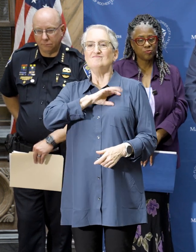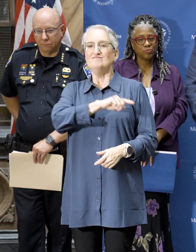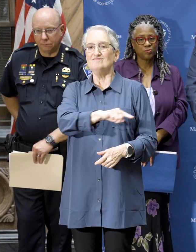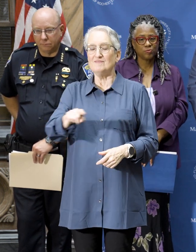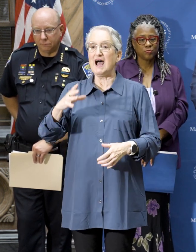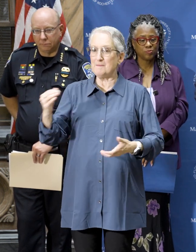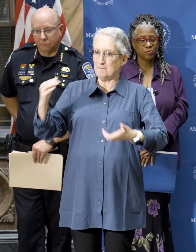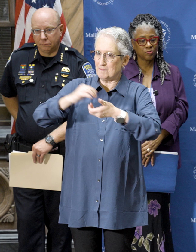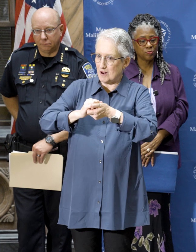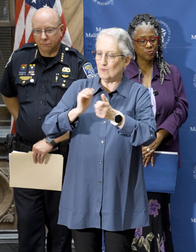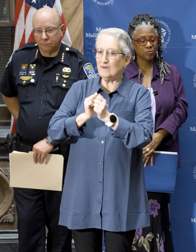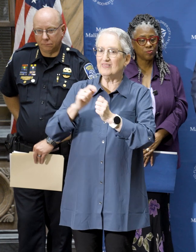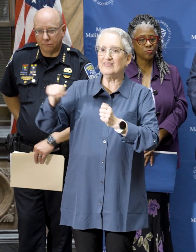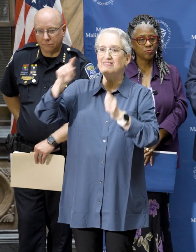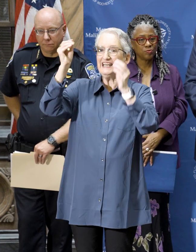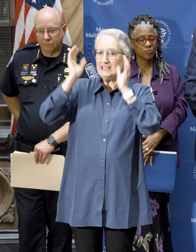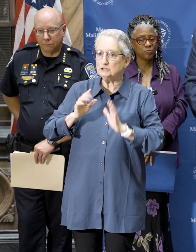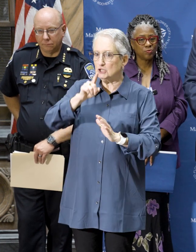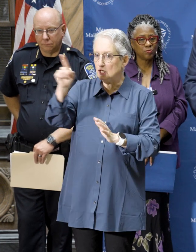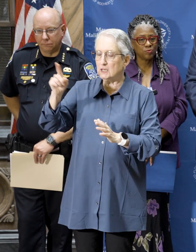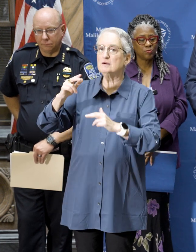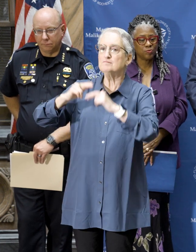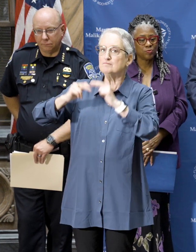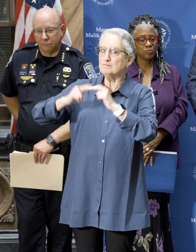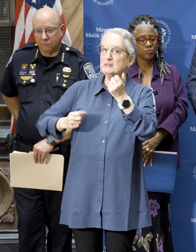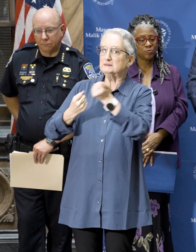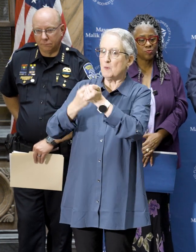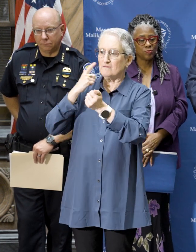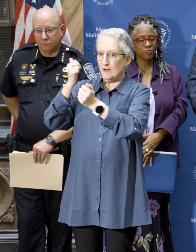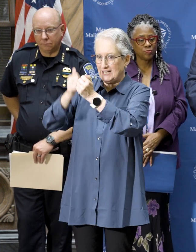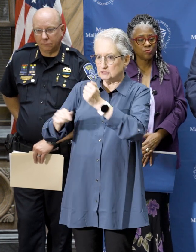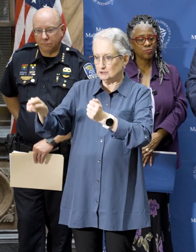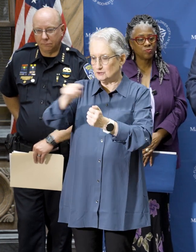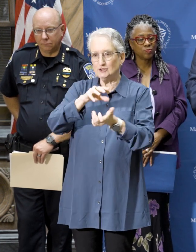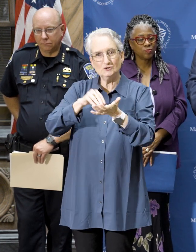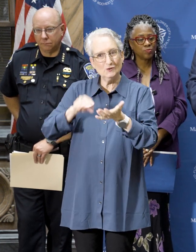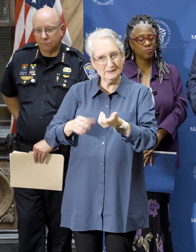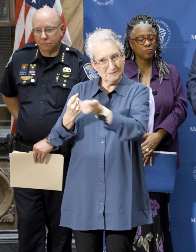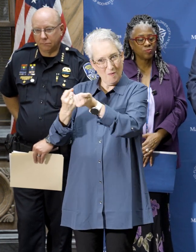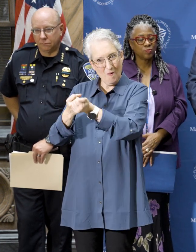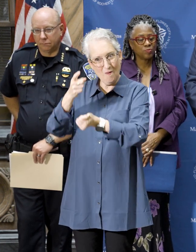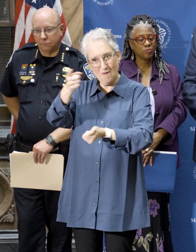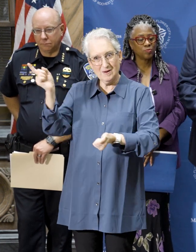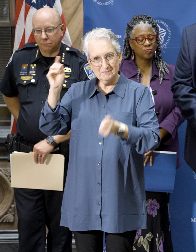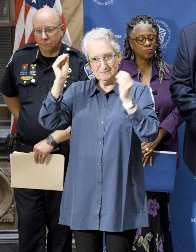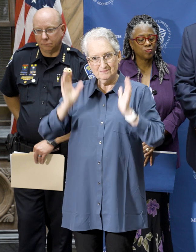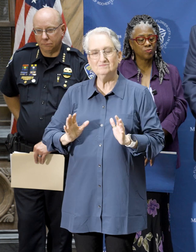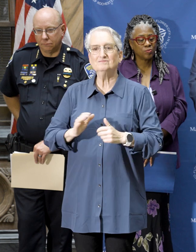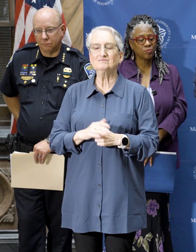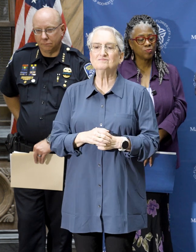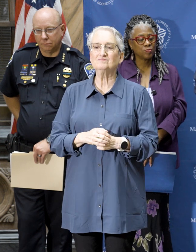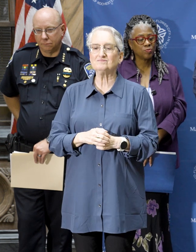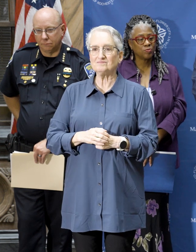to build those support plans for each student. Also advocating for students in those school meetings that we know a lot of our students may need the most support. The Mayor's